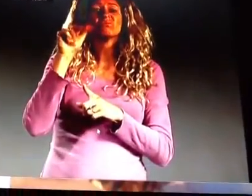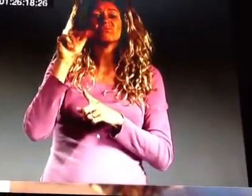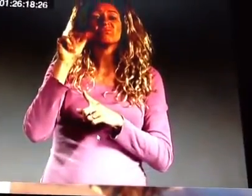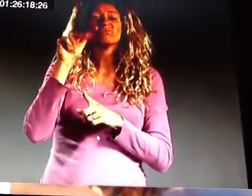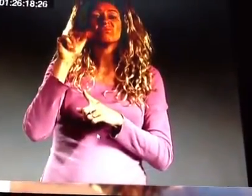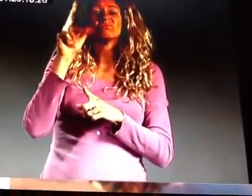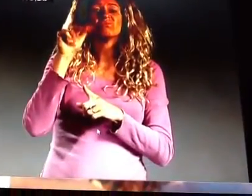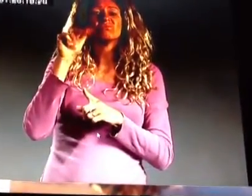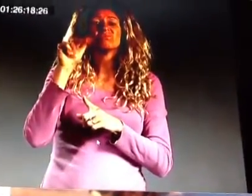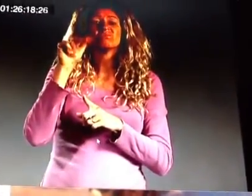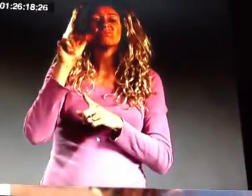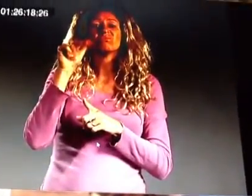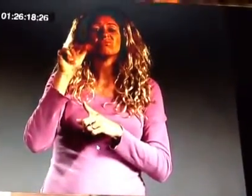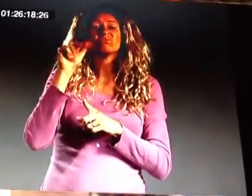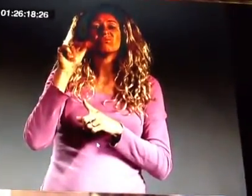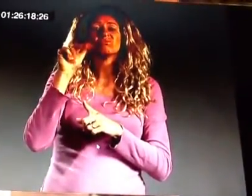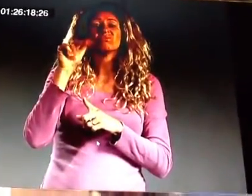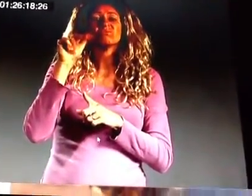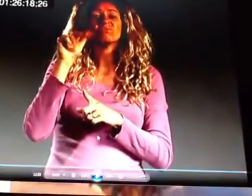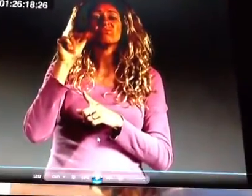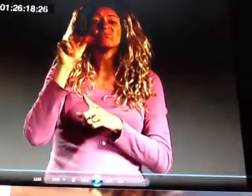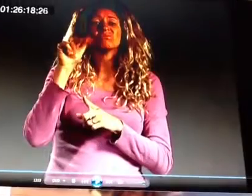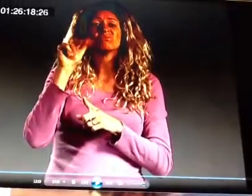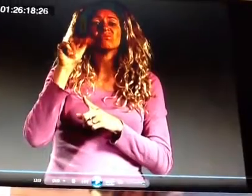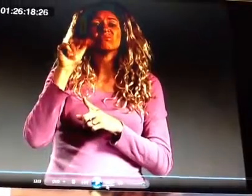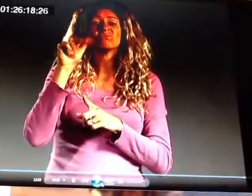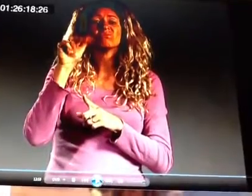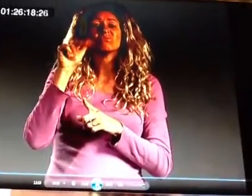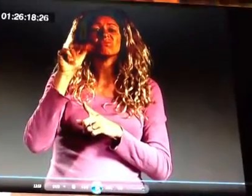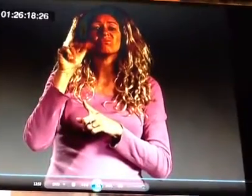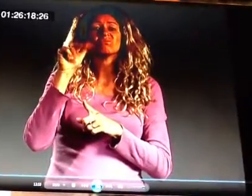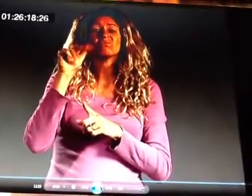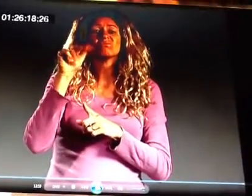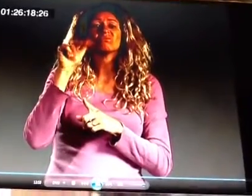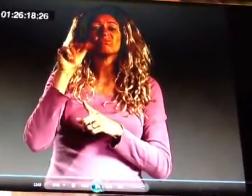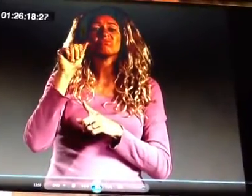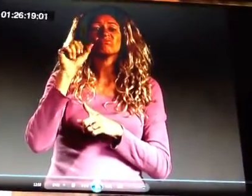backyard, out into the backyard, and he would go chasing and chasing them and scaring off the birds, so that kind of helped.